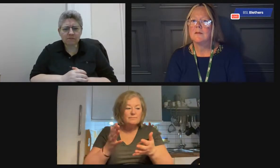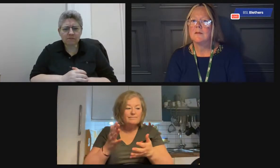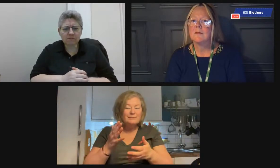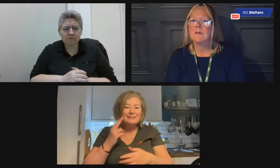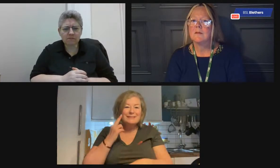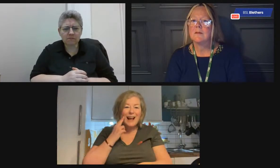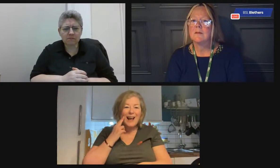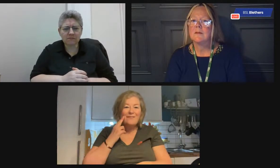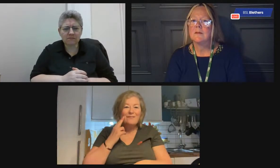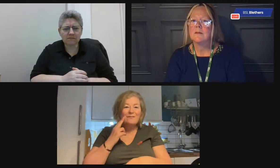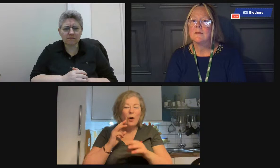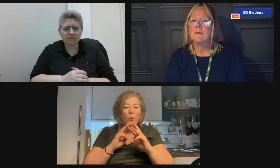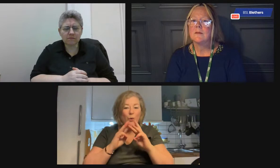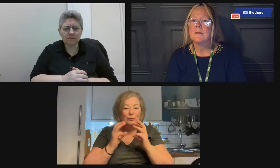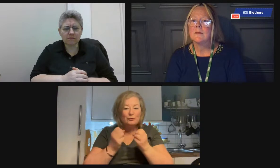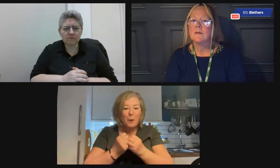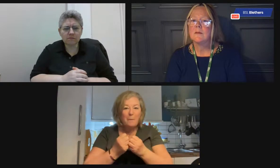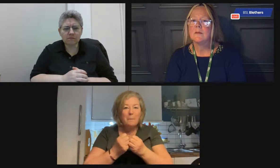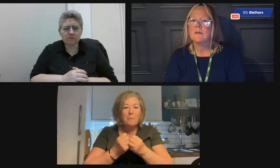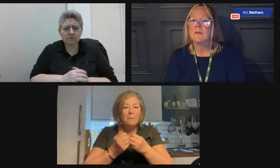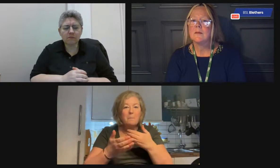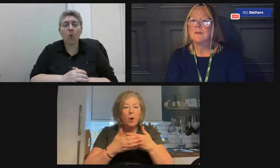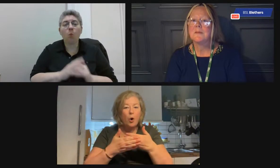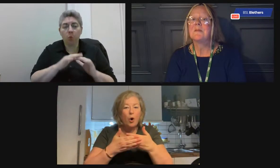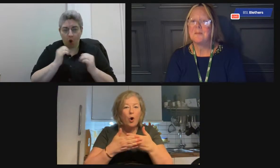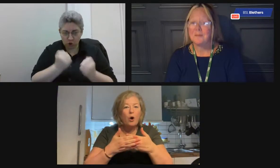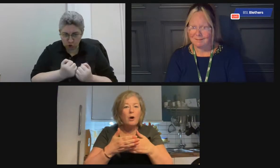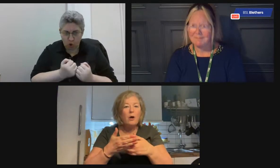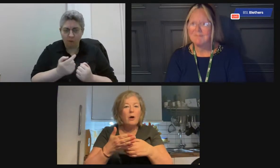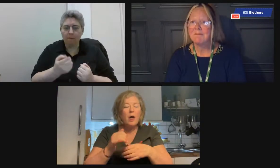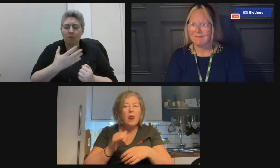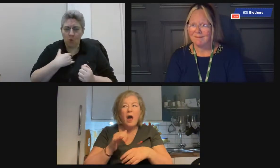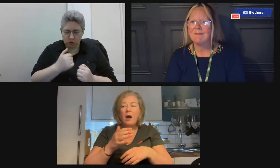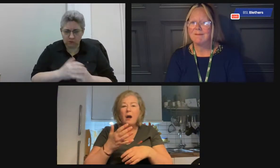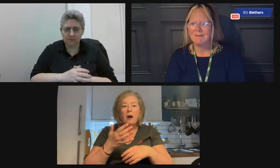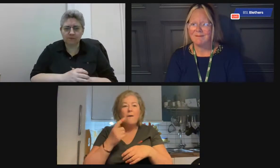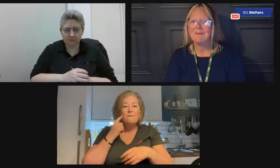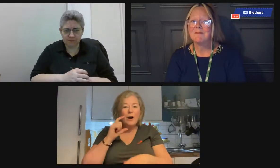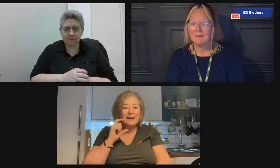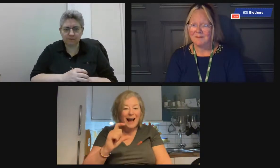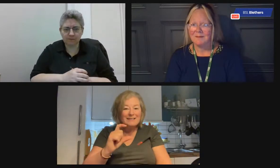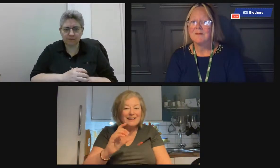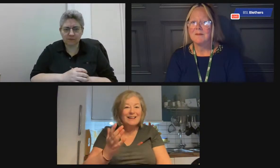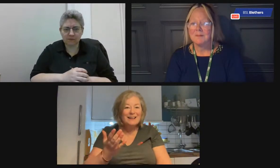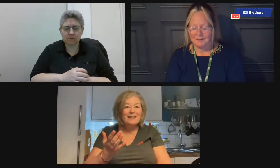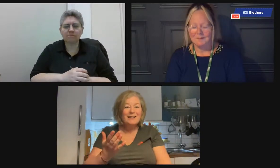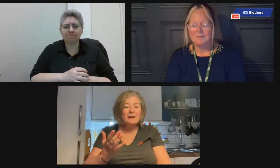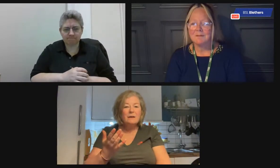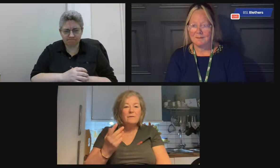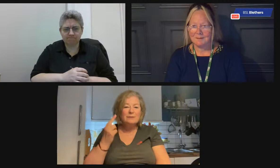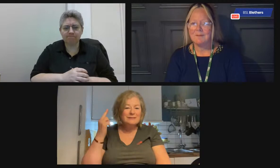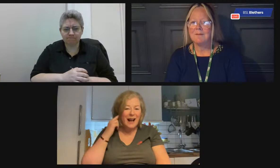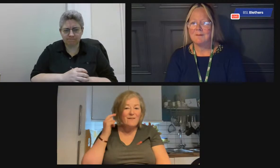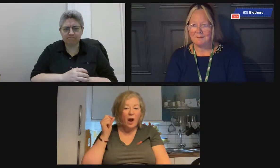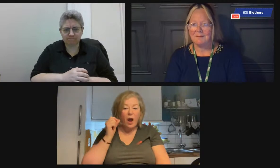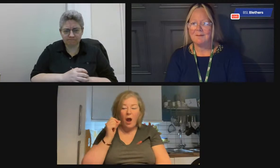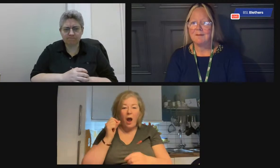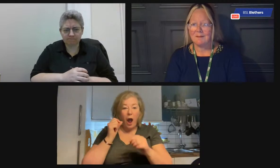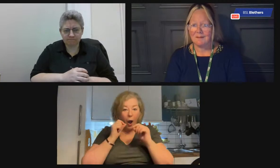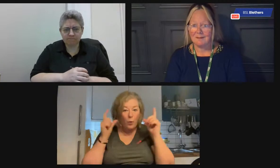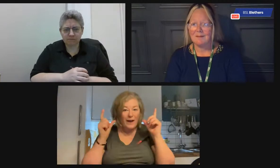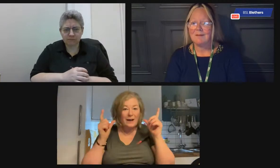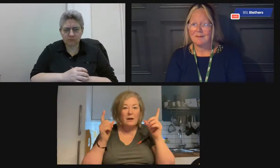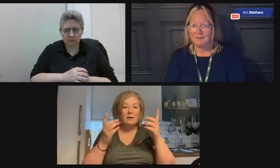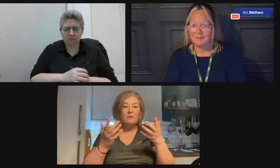Nikki. I think for me, I would love to see deaf people going to educational workshops, learning